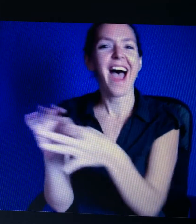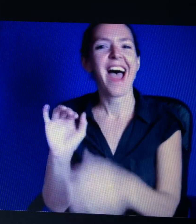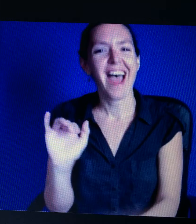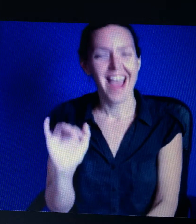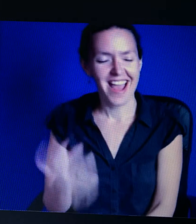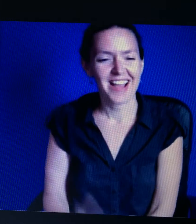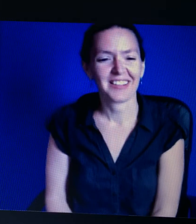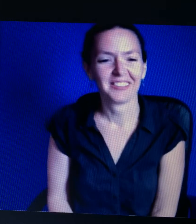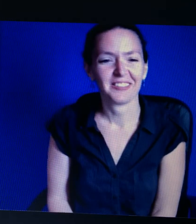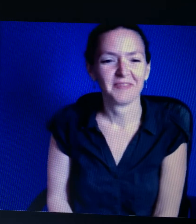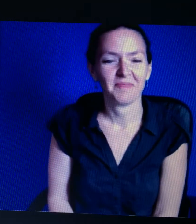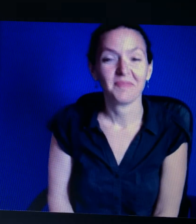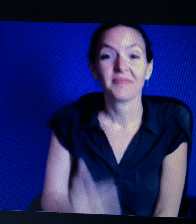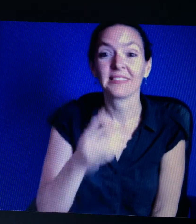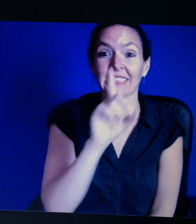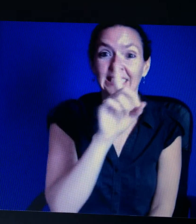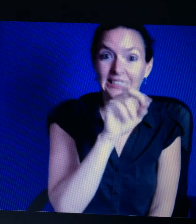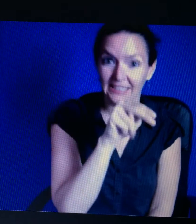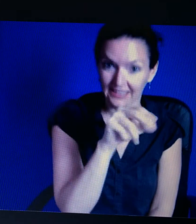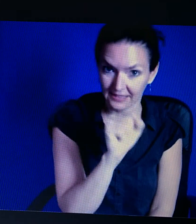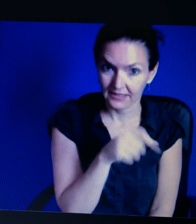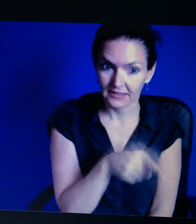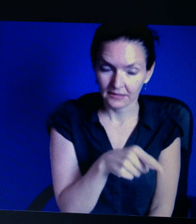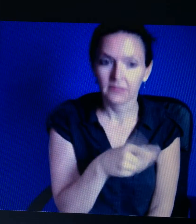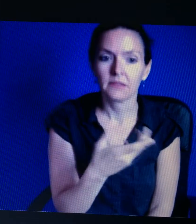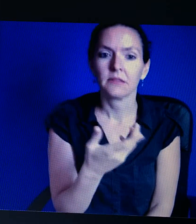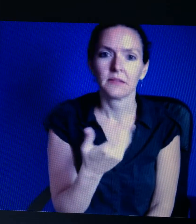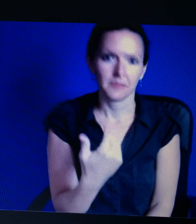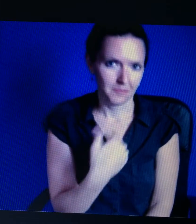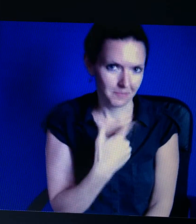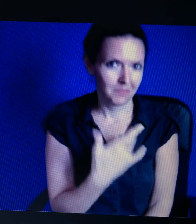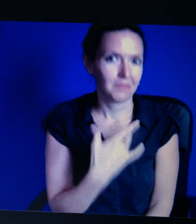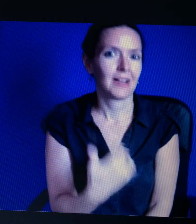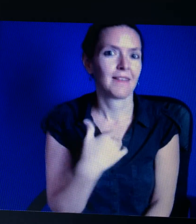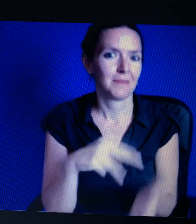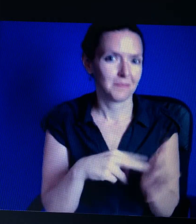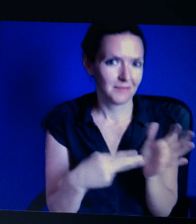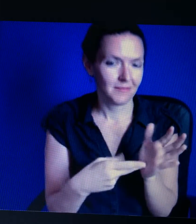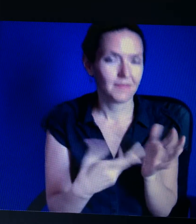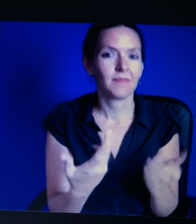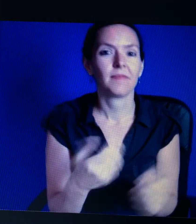But when you meet them and have a relationship, you'll understand. DNS, however,